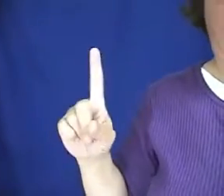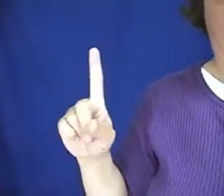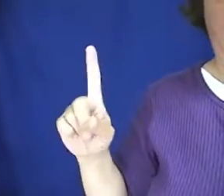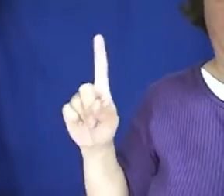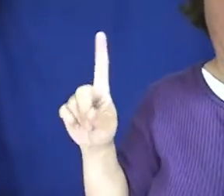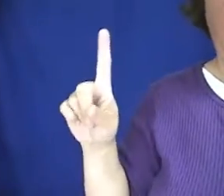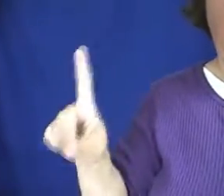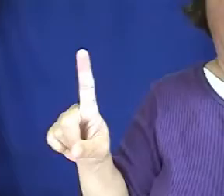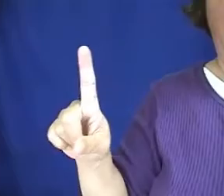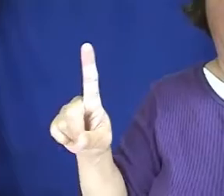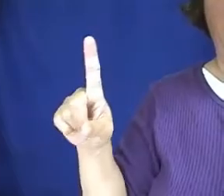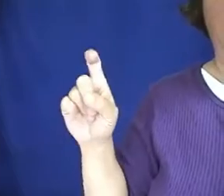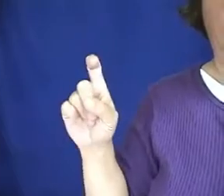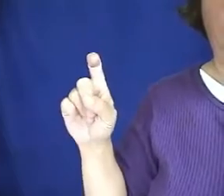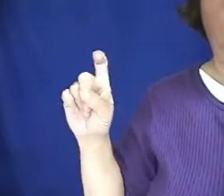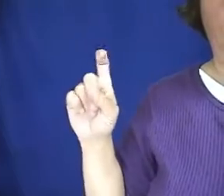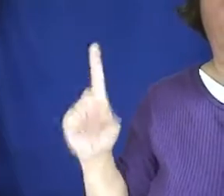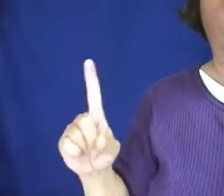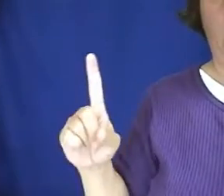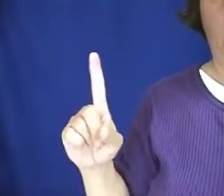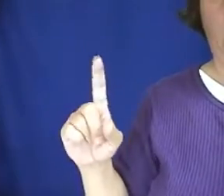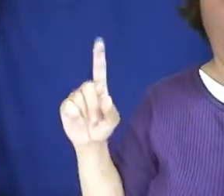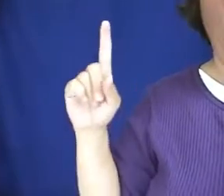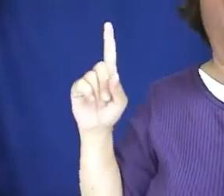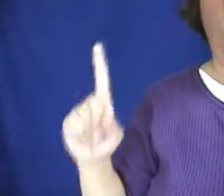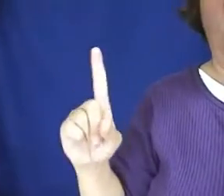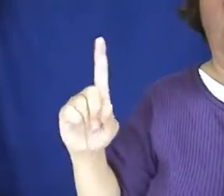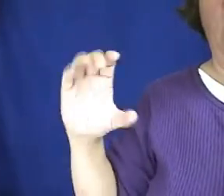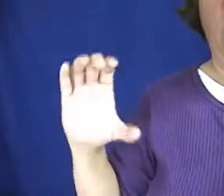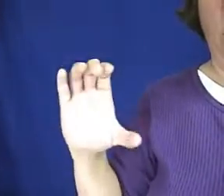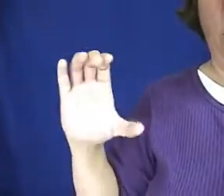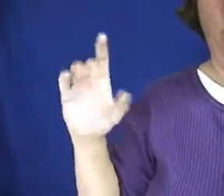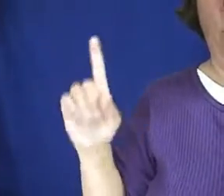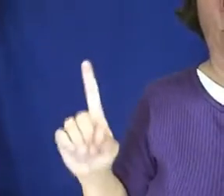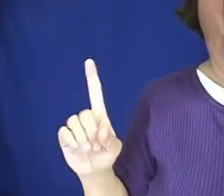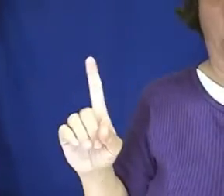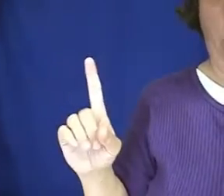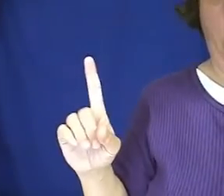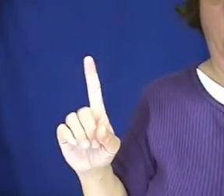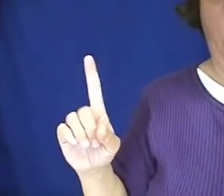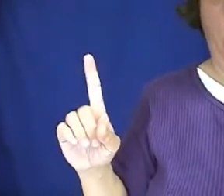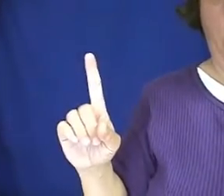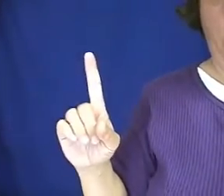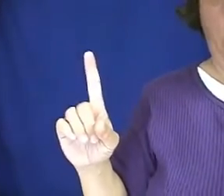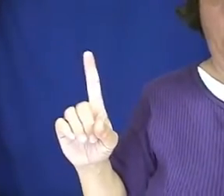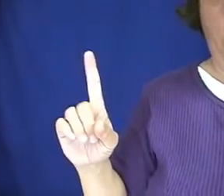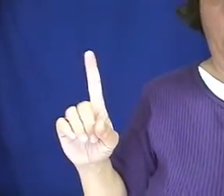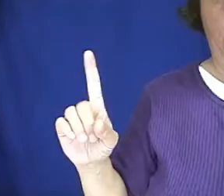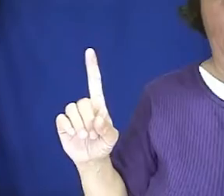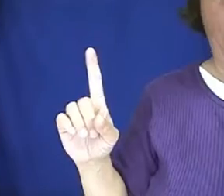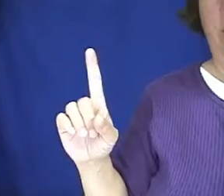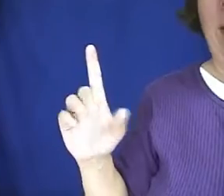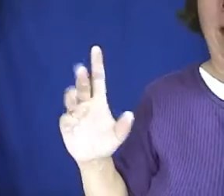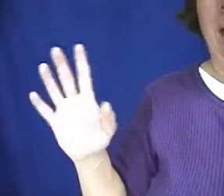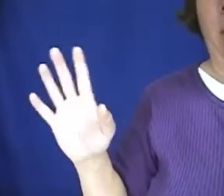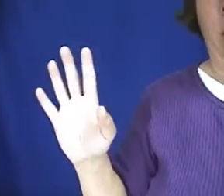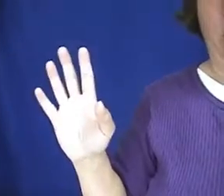101 would be 101, or 101. You don't need an and in there. Some